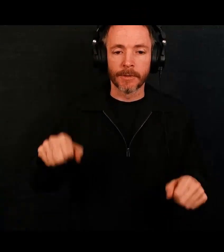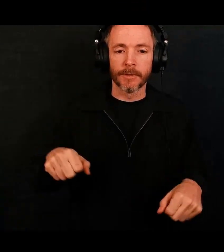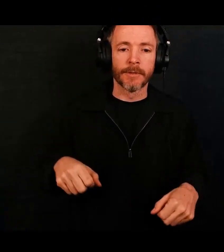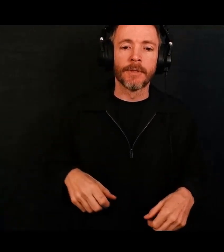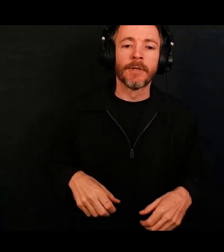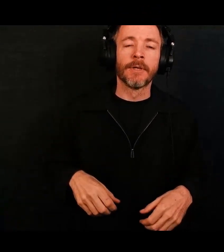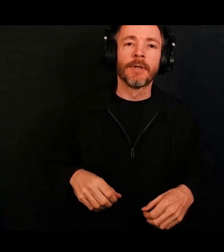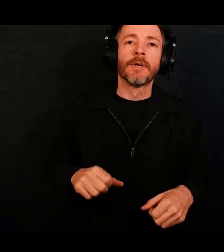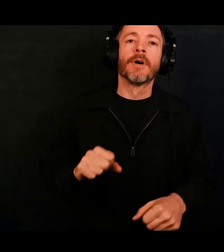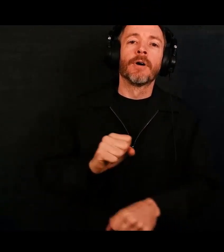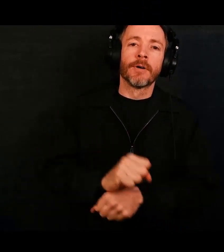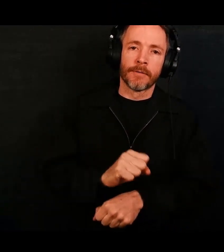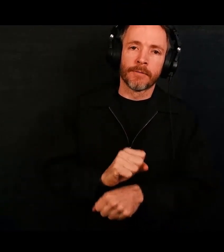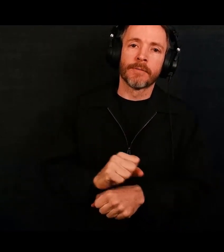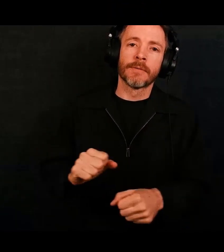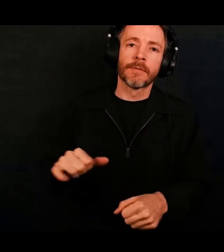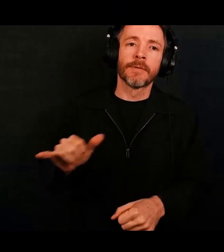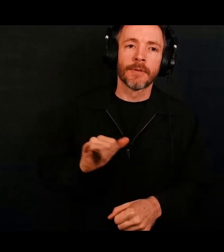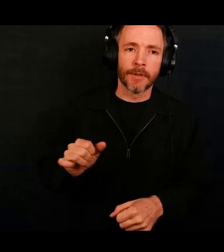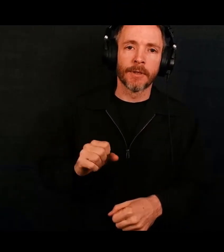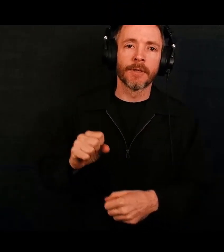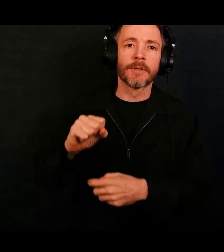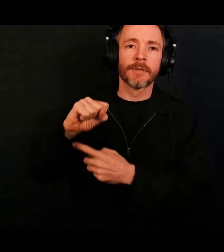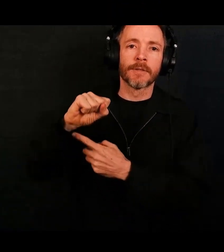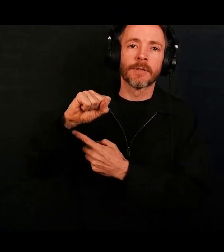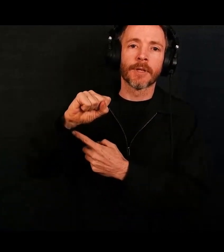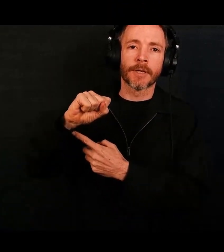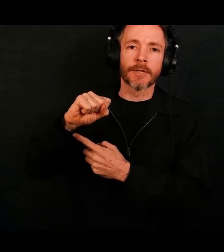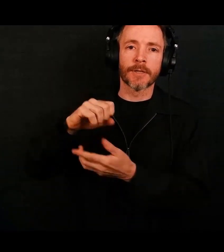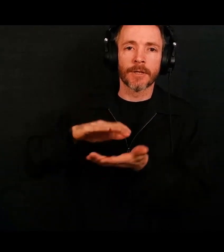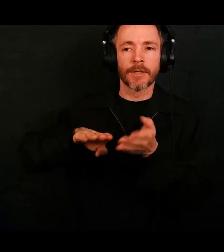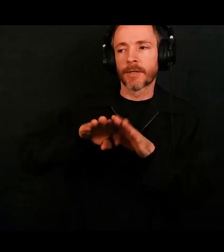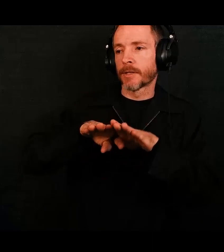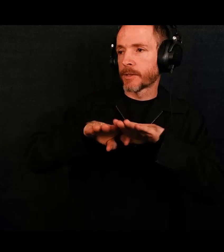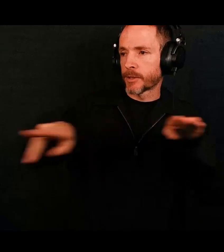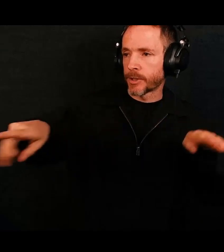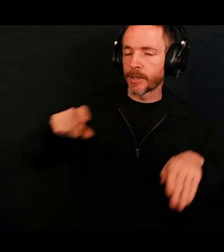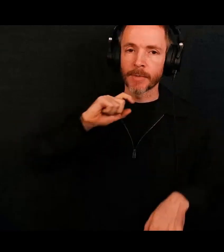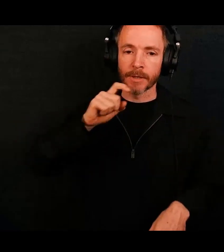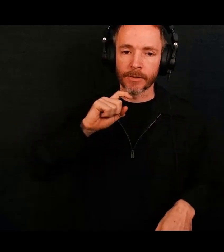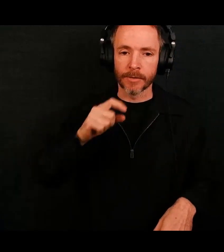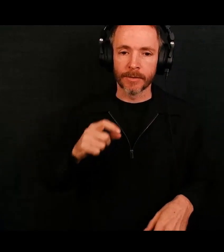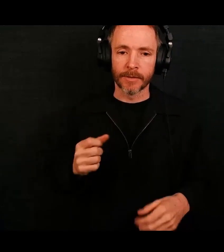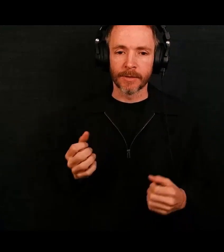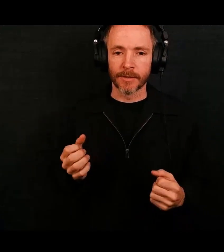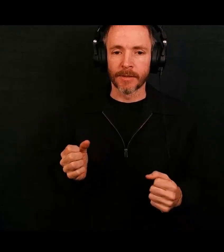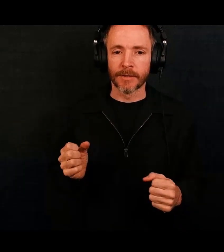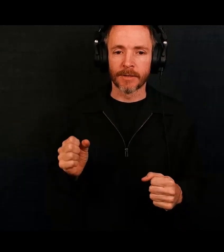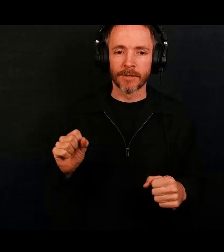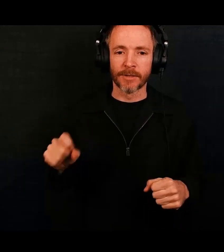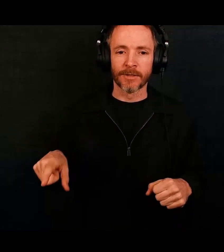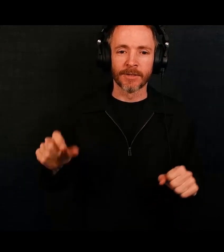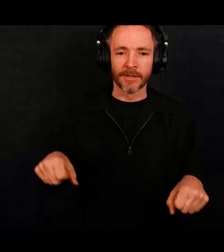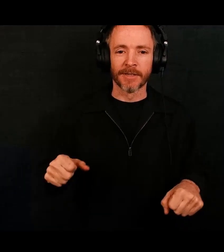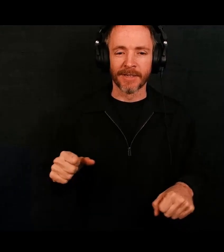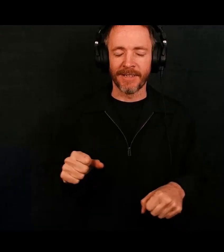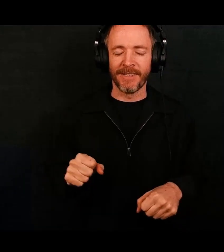on it to make whatever the hell this is. Like it's a glove. Sheet metal. Punching mitt.